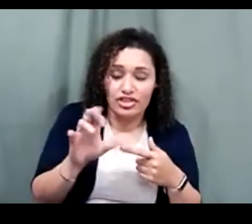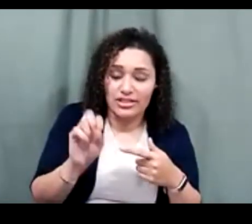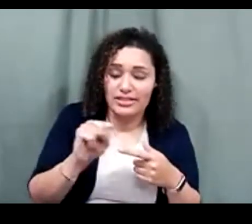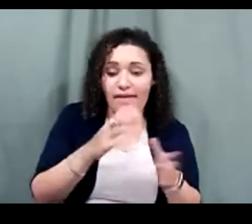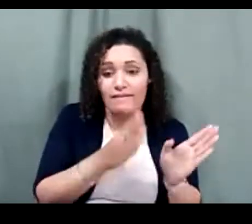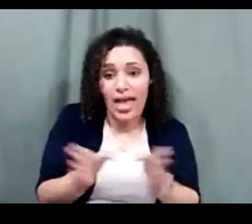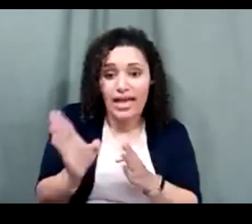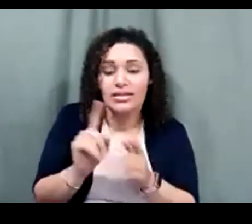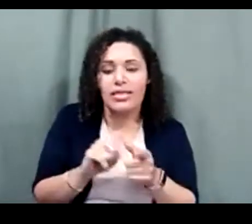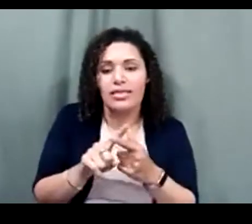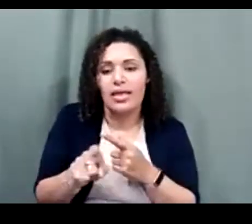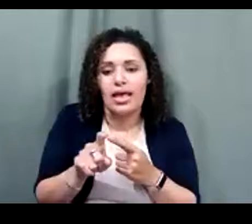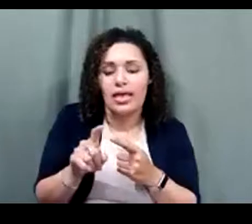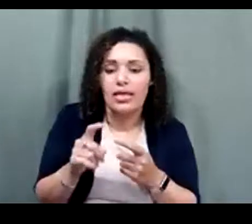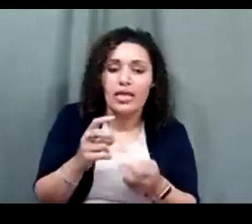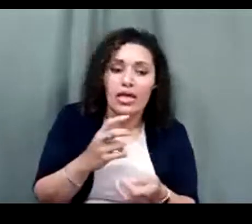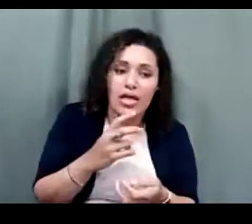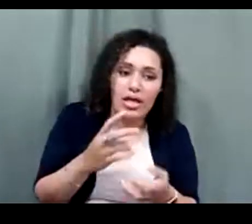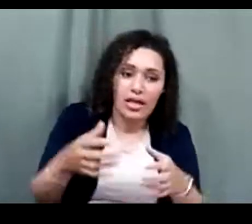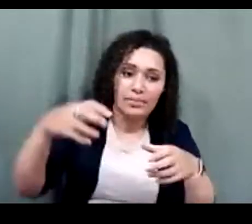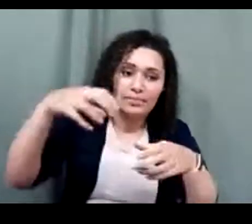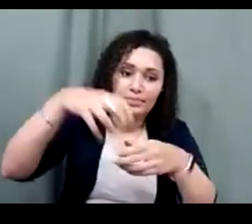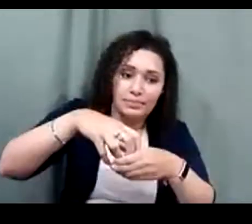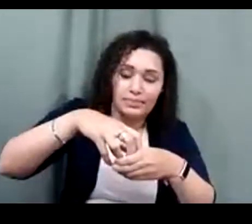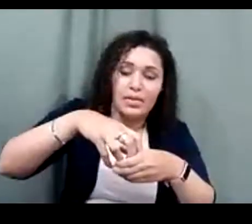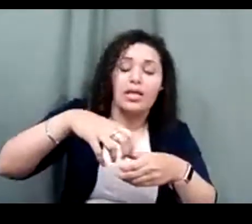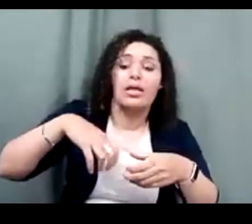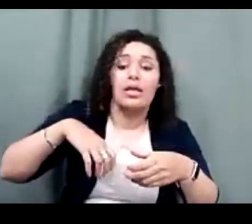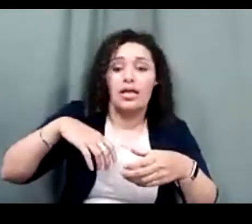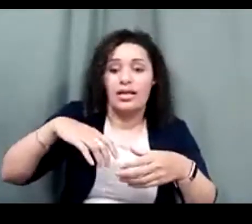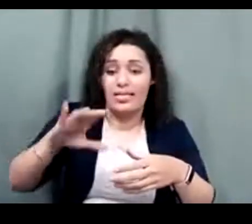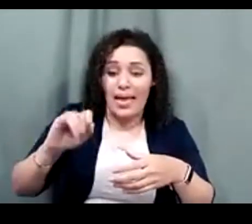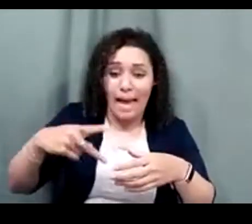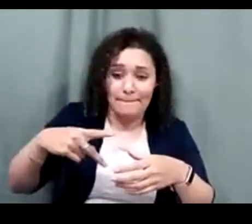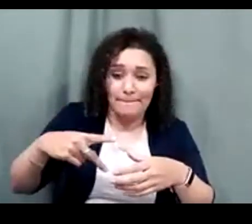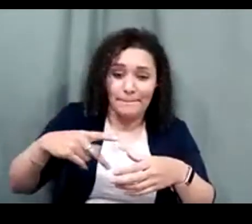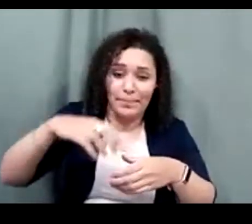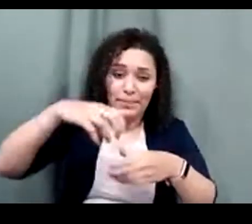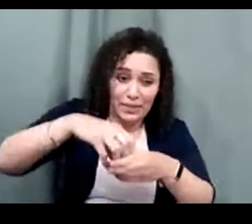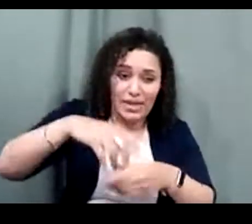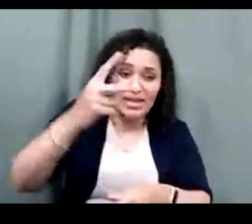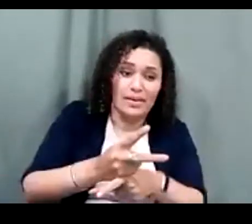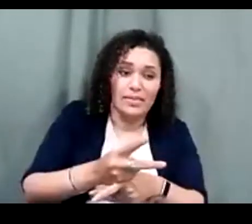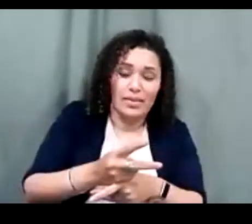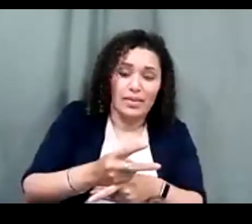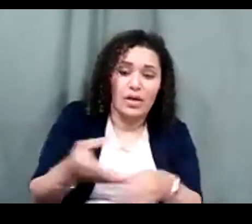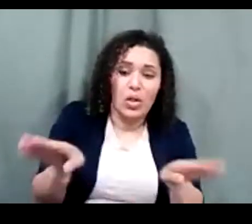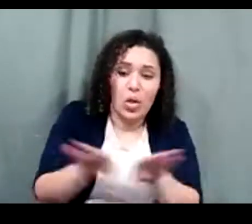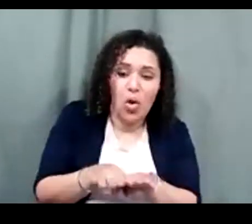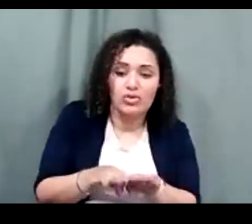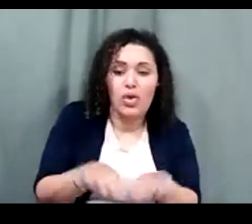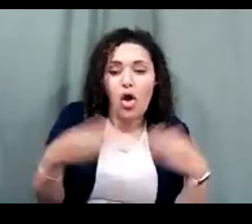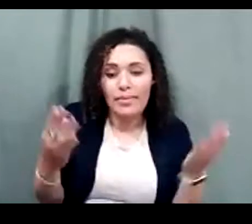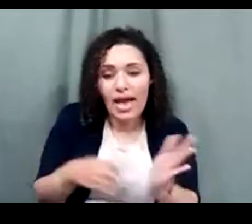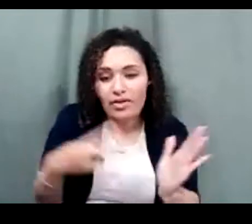put the bungs or the caps on top of the barrels really tight, and we just try to keep them closed. We do open them every once in a while